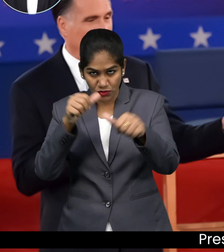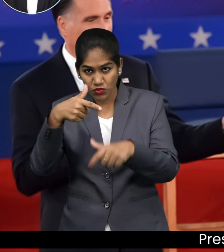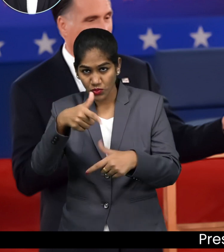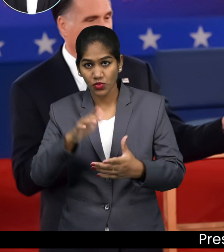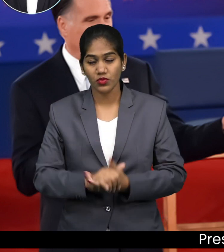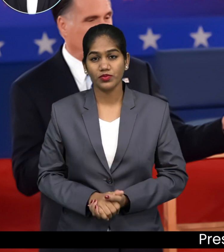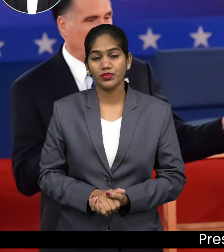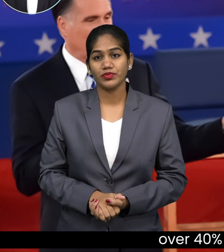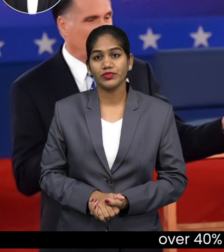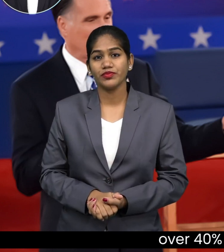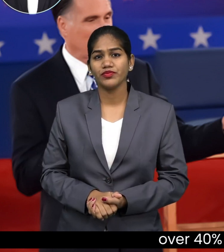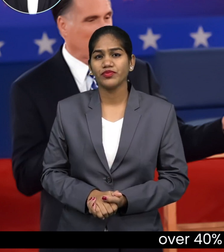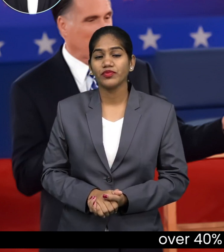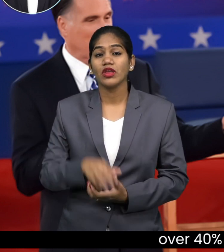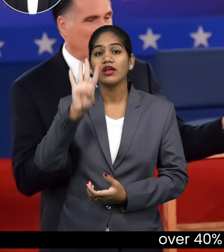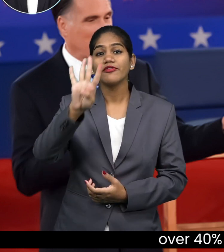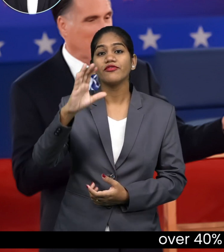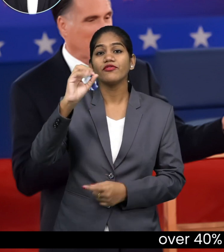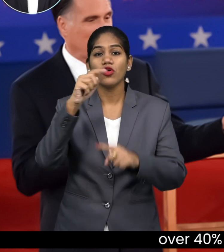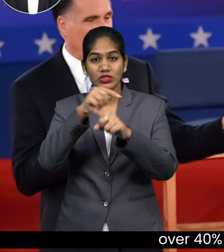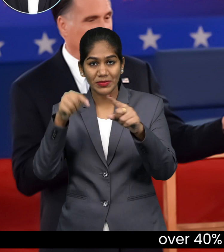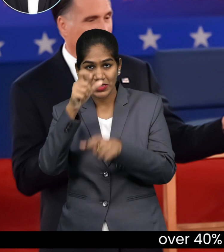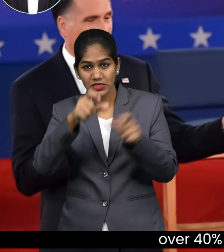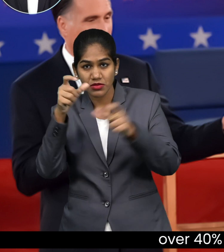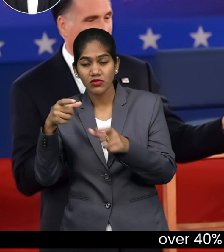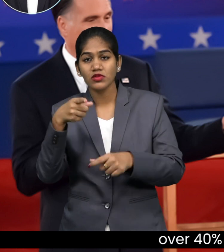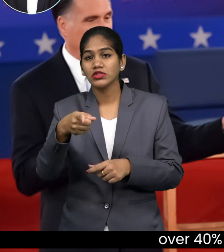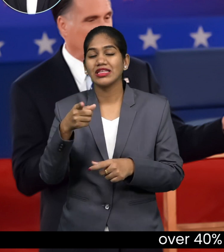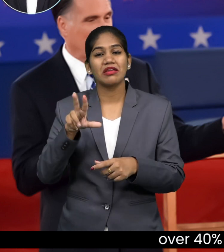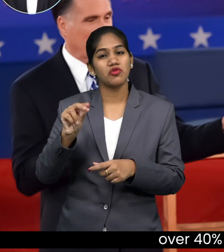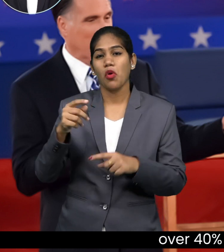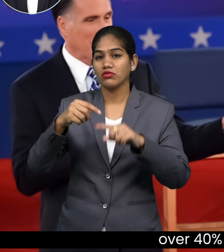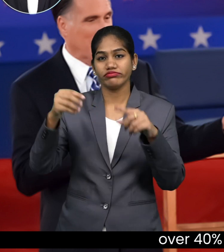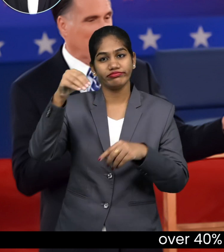over 40% of people did not vote.